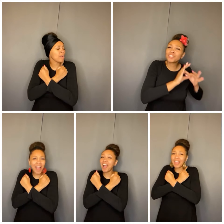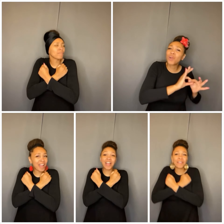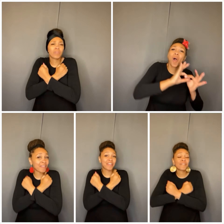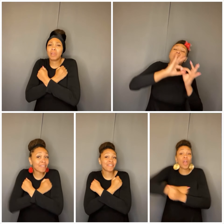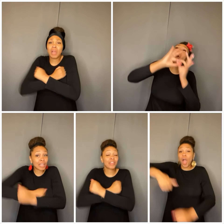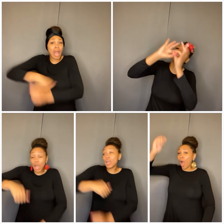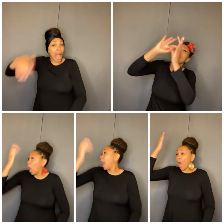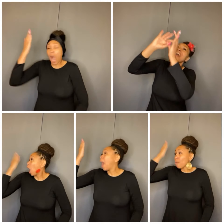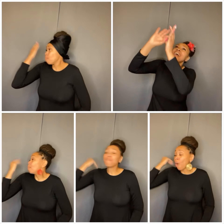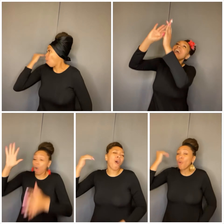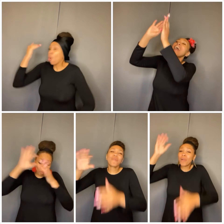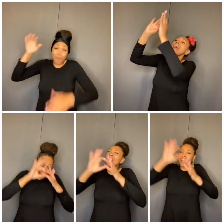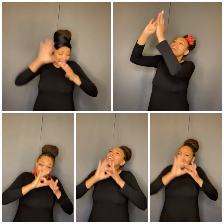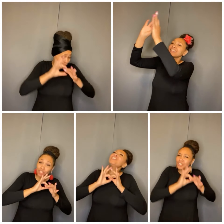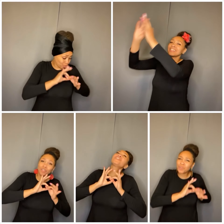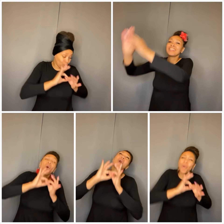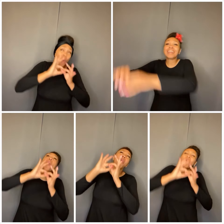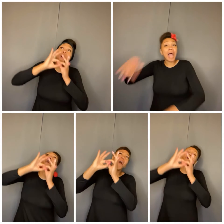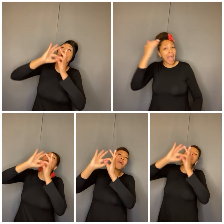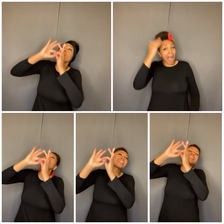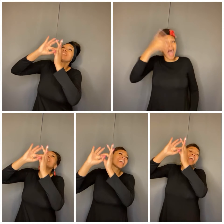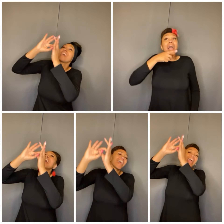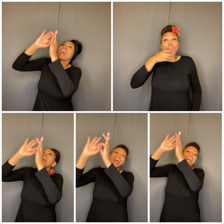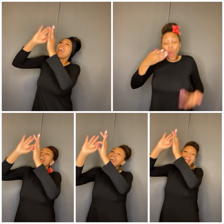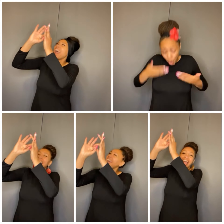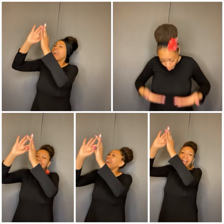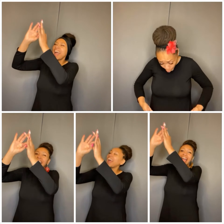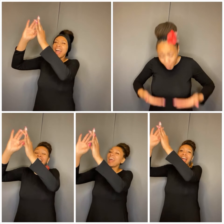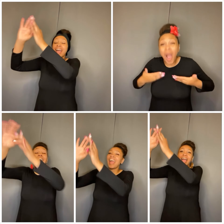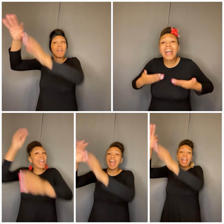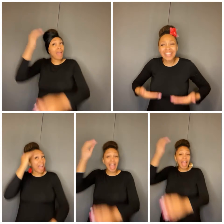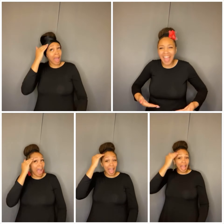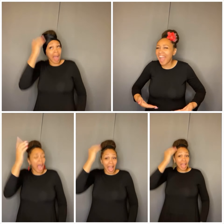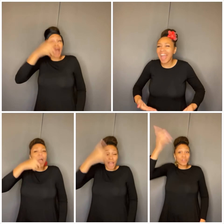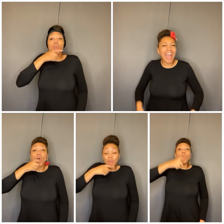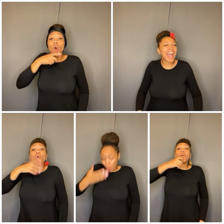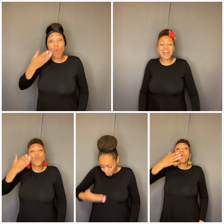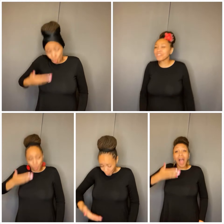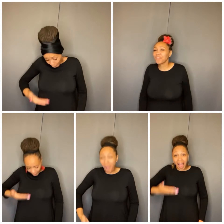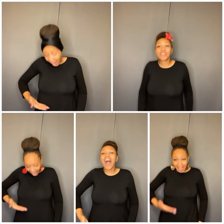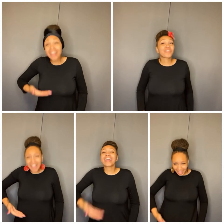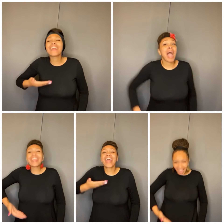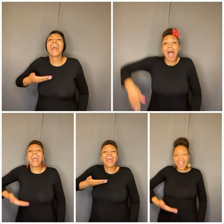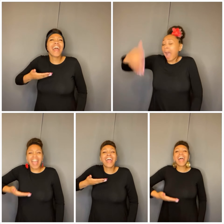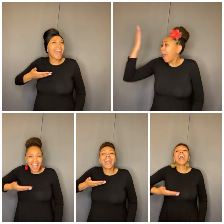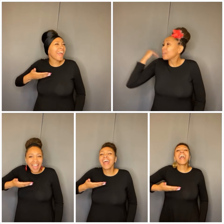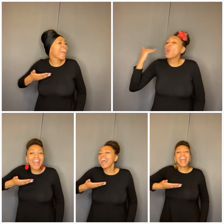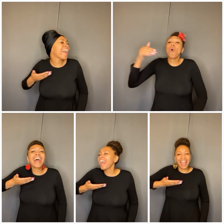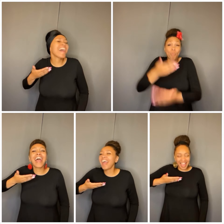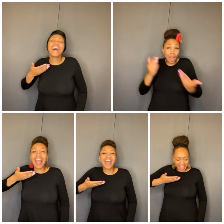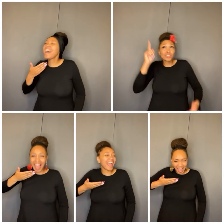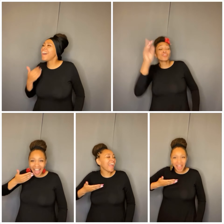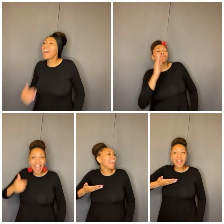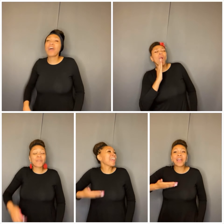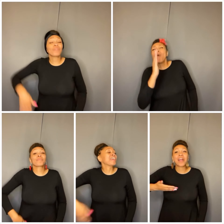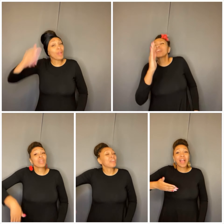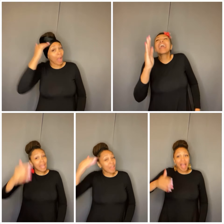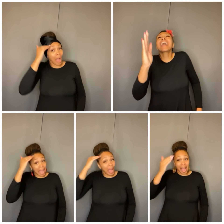chosen I'm already chosen I know who I am I know who I am I know what You've spoken